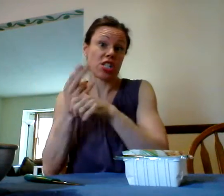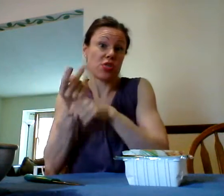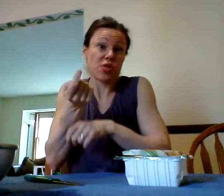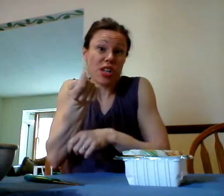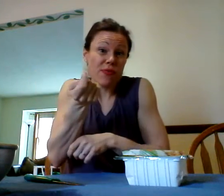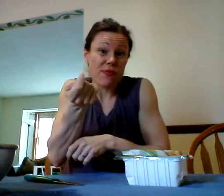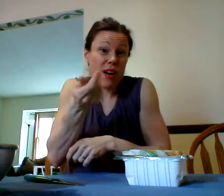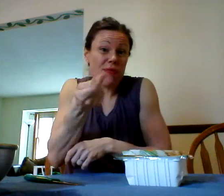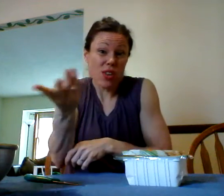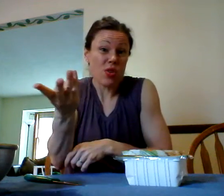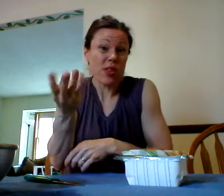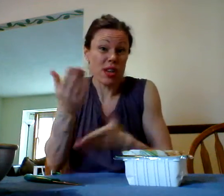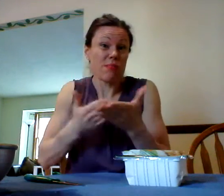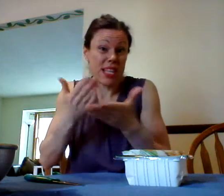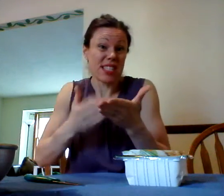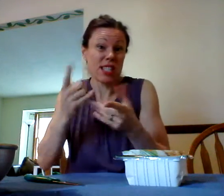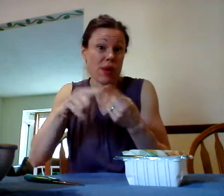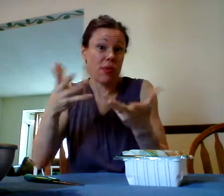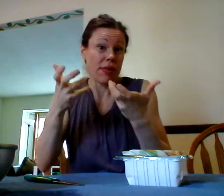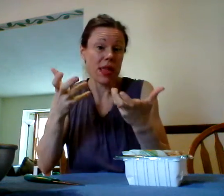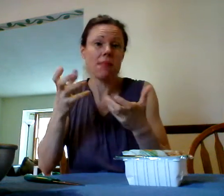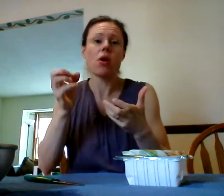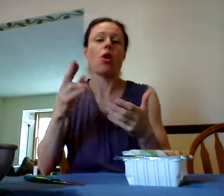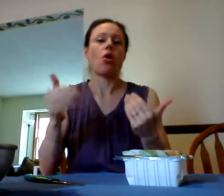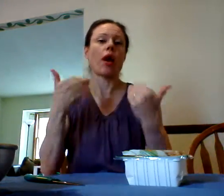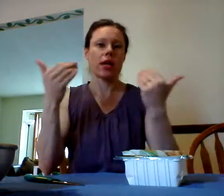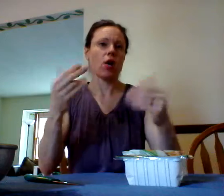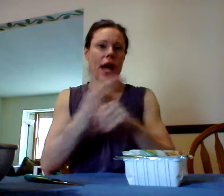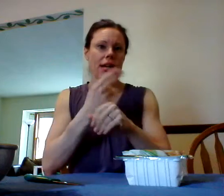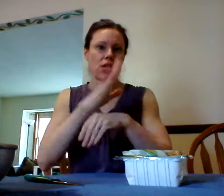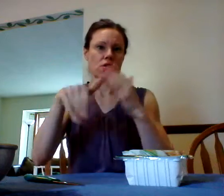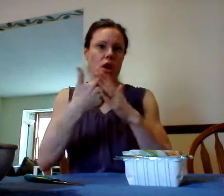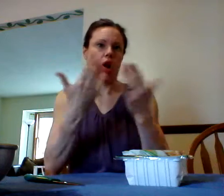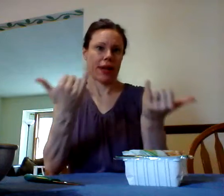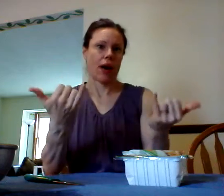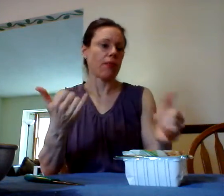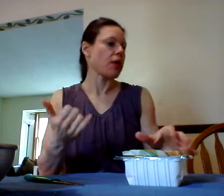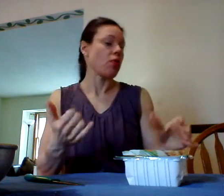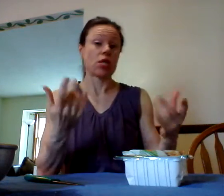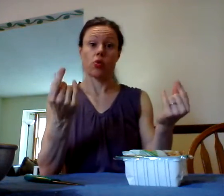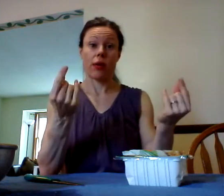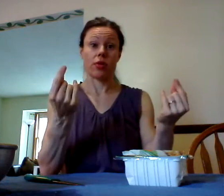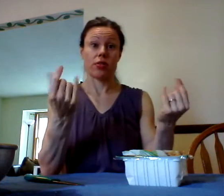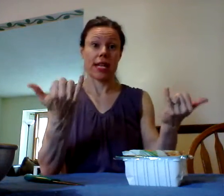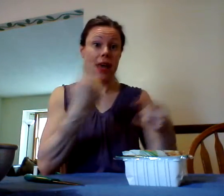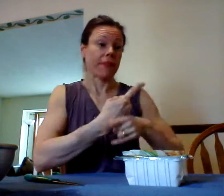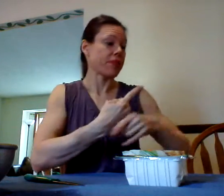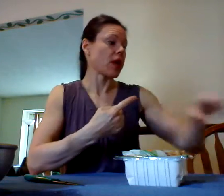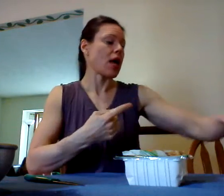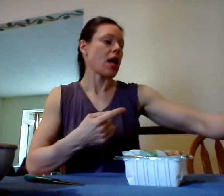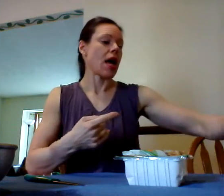use a few little pieces when I want them, or I can go ahead and use it all now, which is what I will do today.